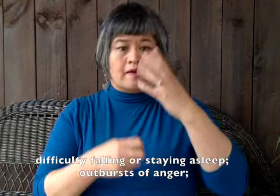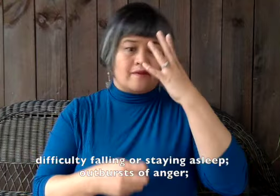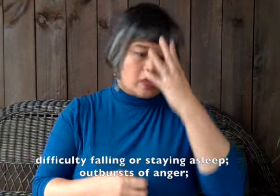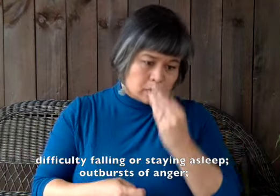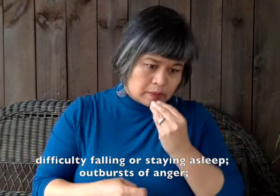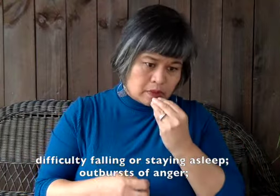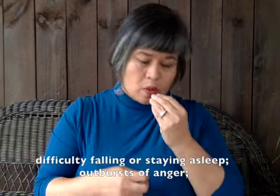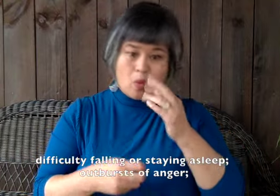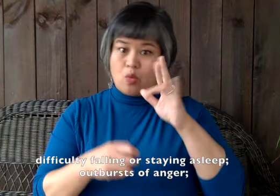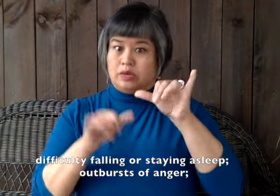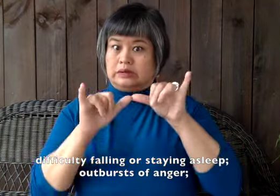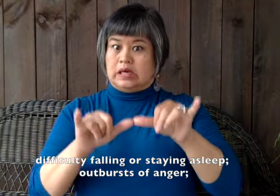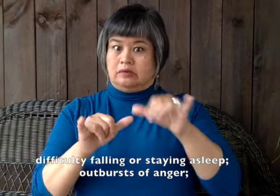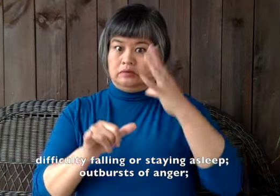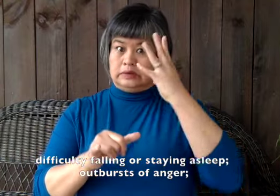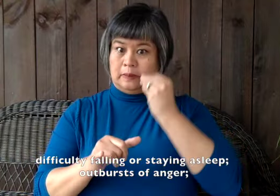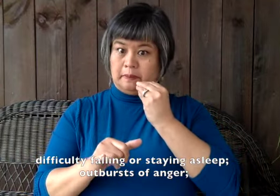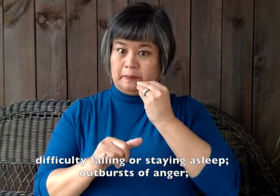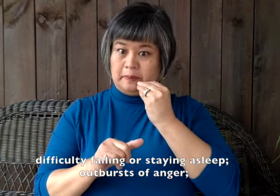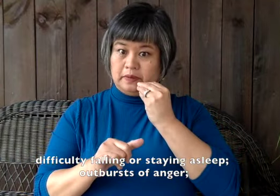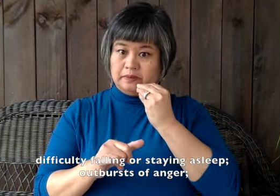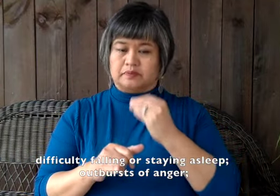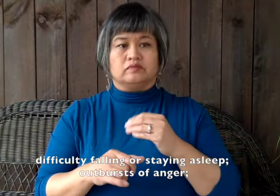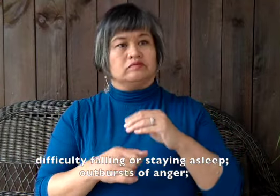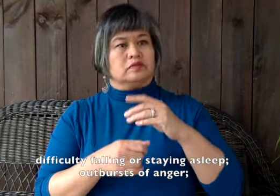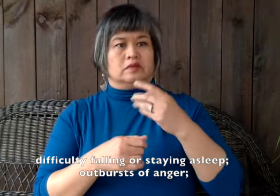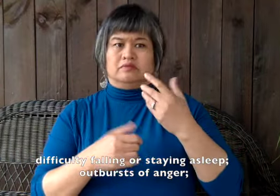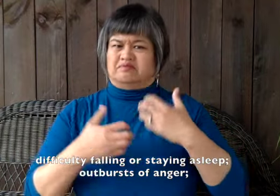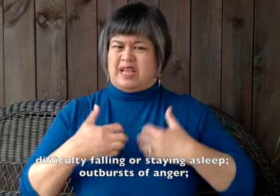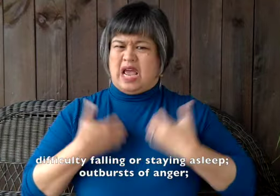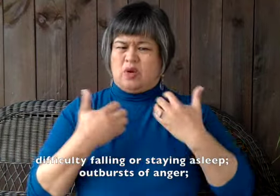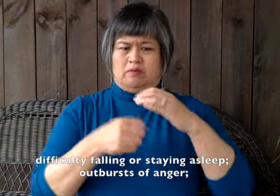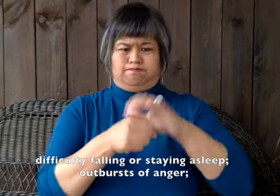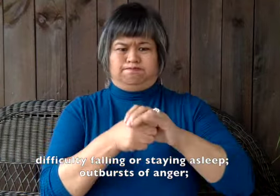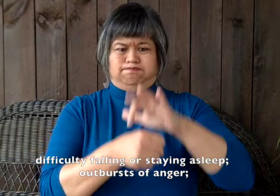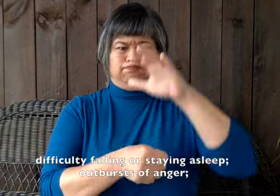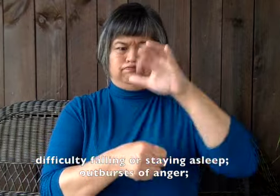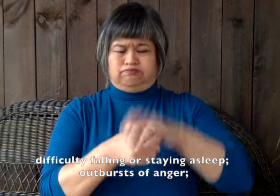difficulty falling asleep or staying asleep, outbursts of anger,